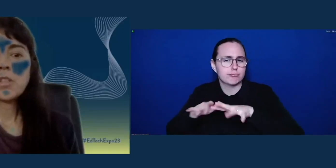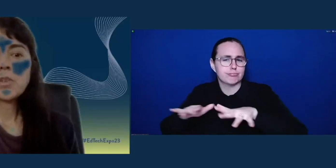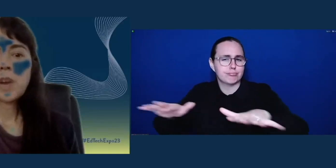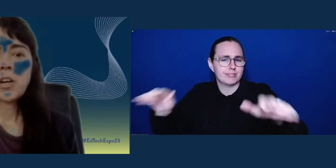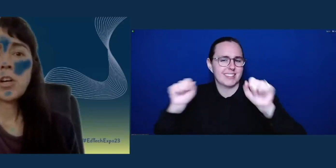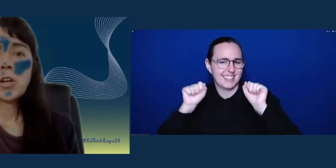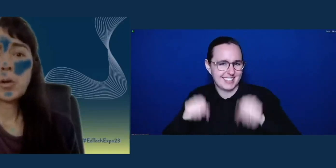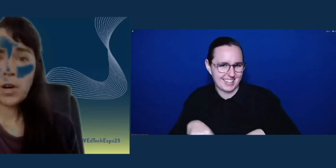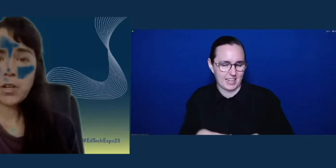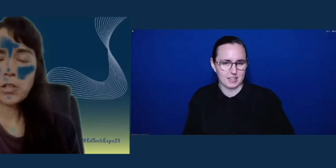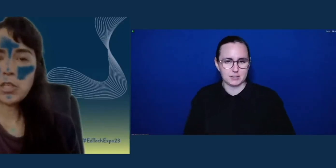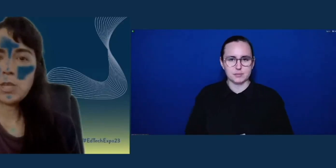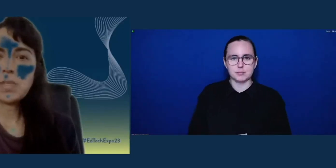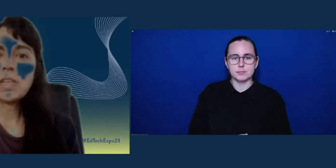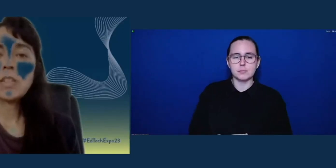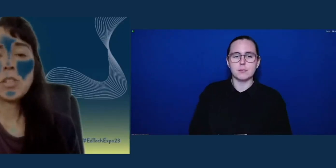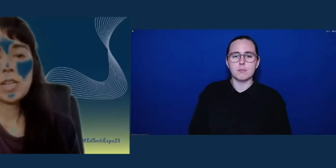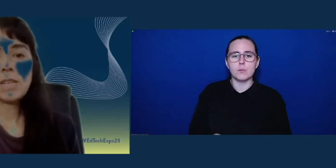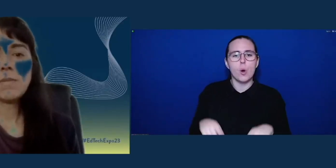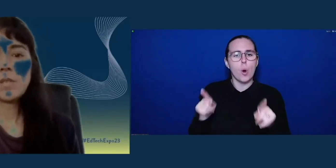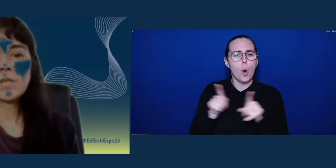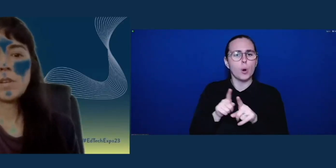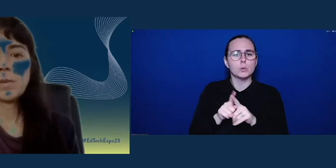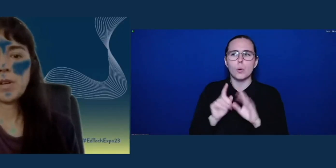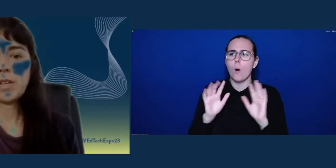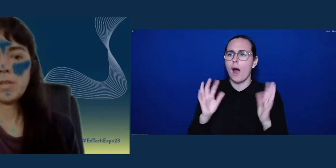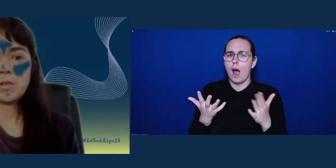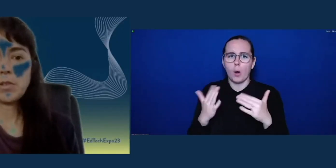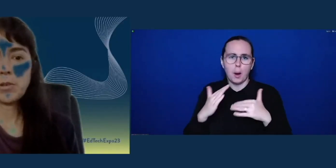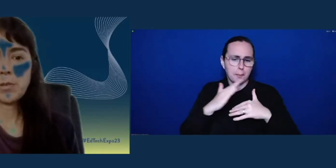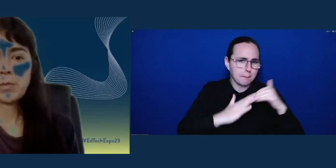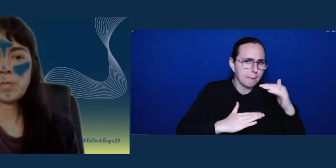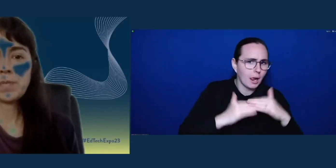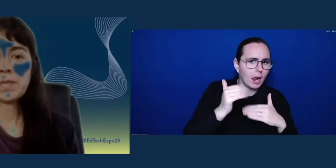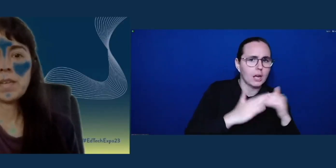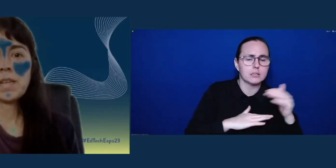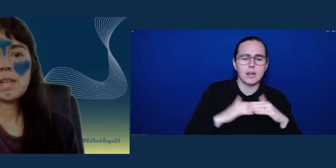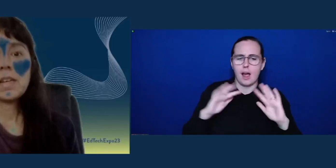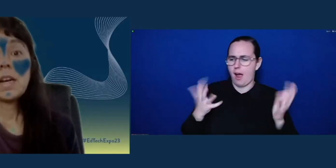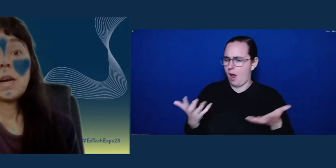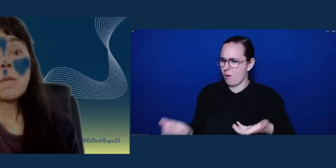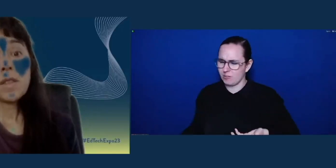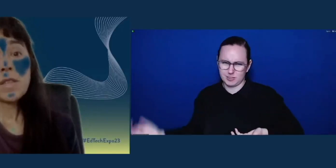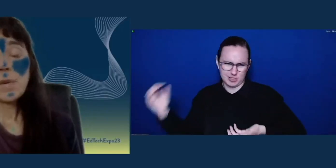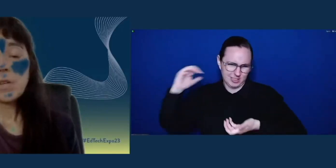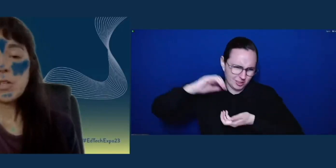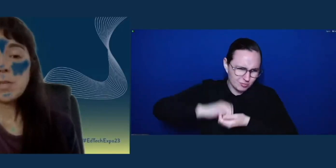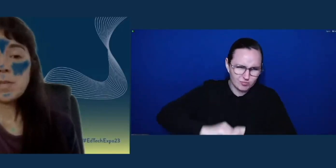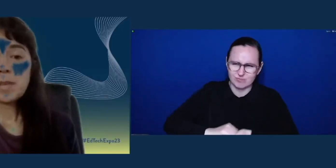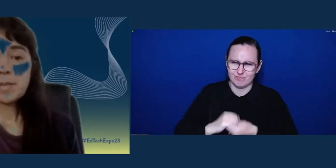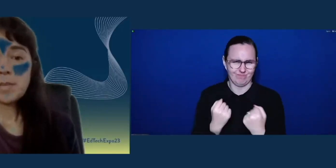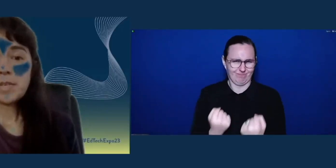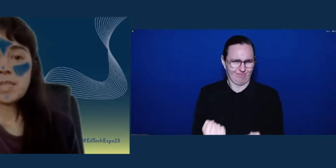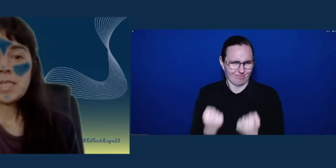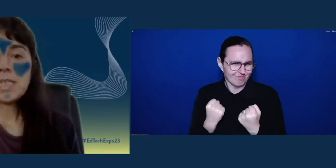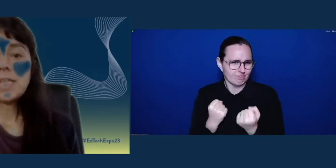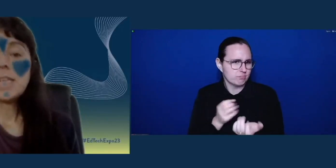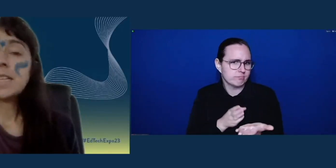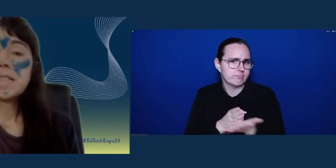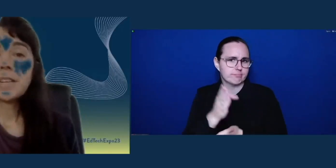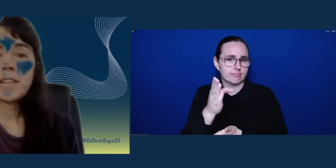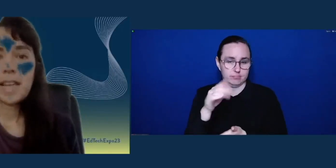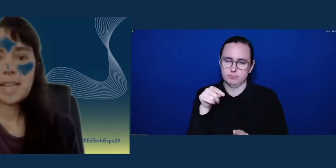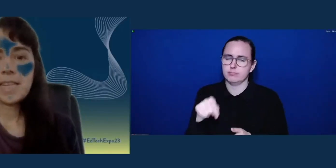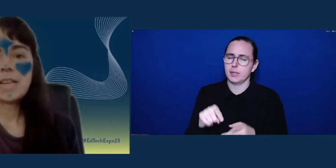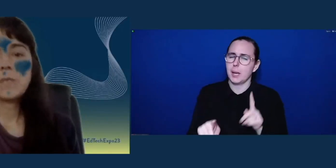encourage stronger partnerships should influence our work in the future. While this partnership is coming to an end, it's